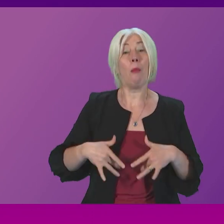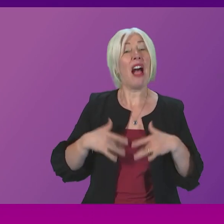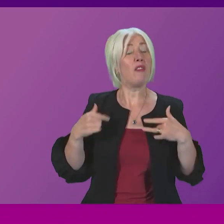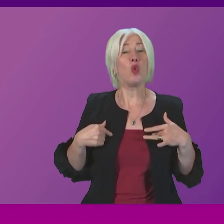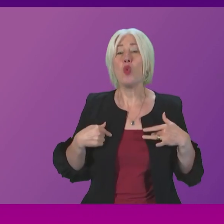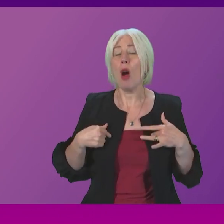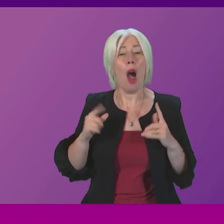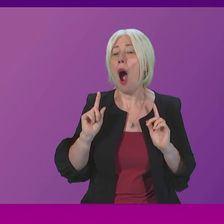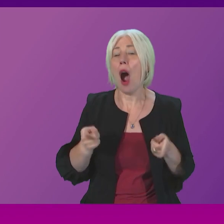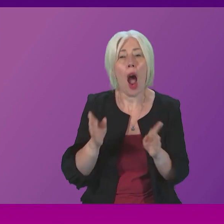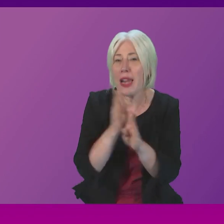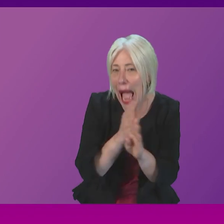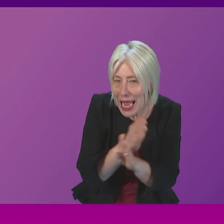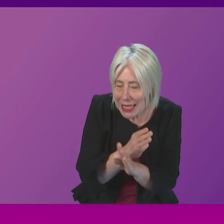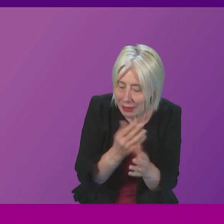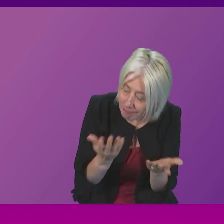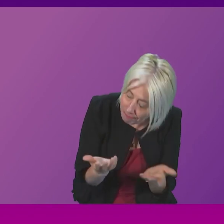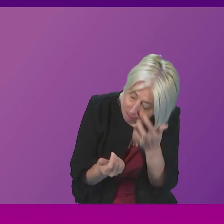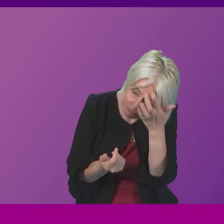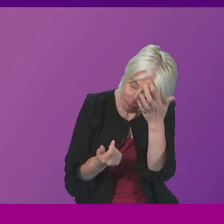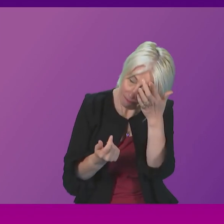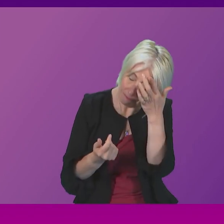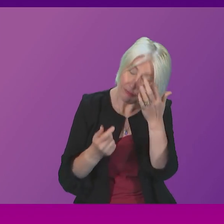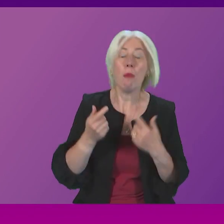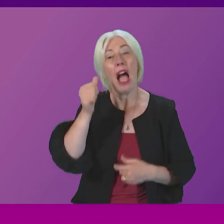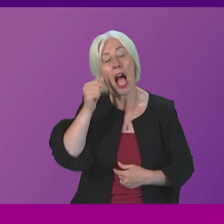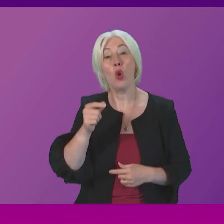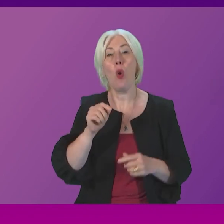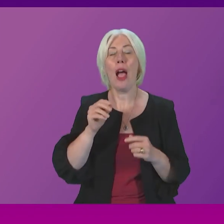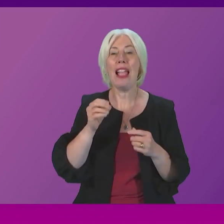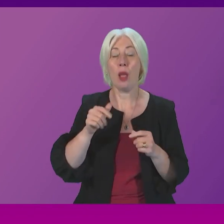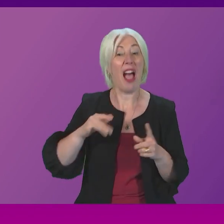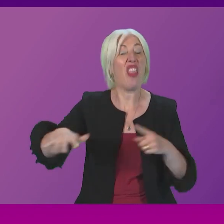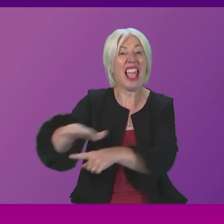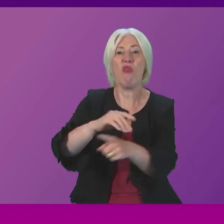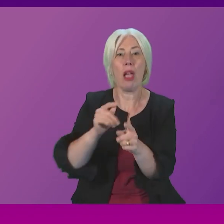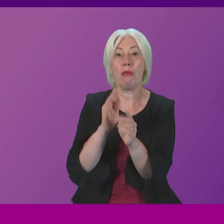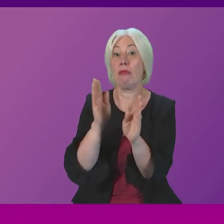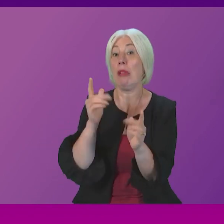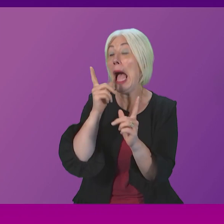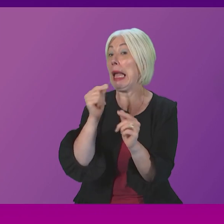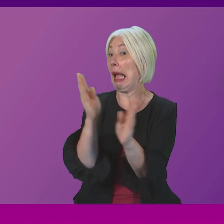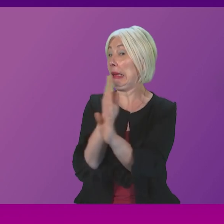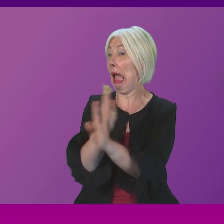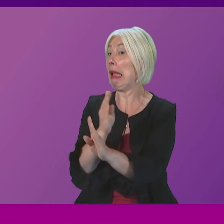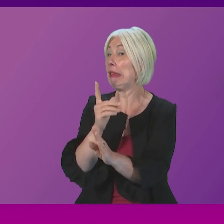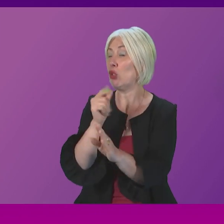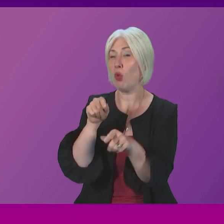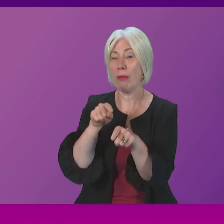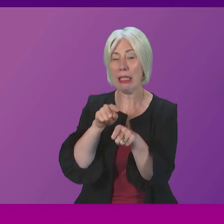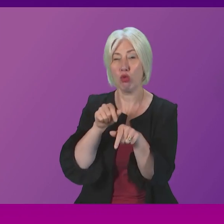I can't hide, but in other areas, I know that I am still invisible and I'm still sort of like carving out those